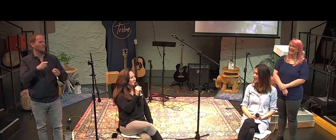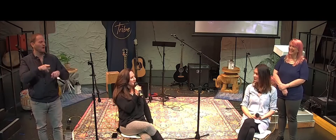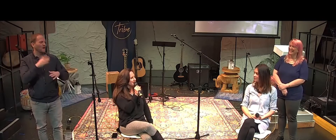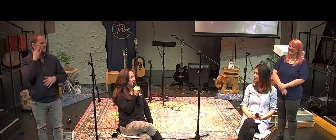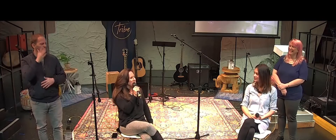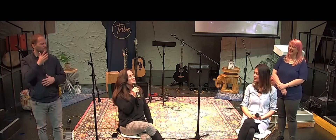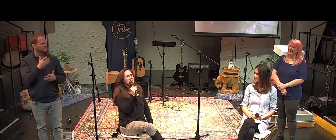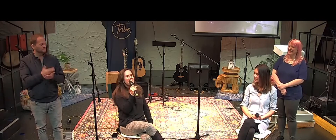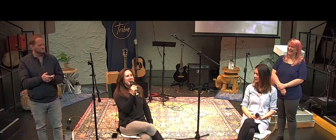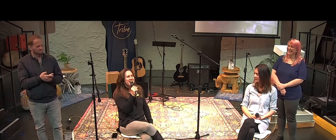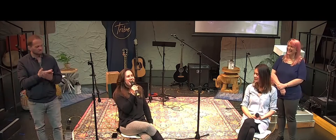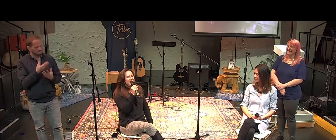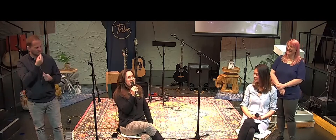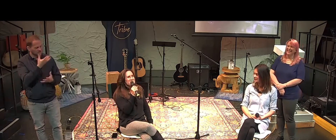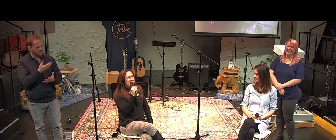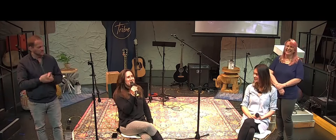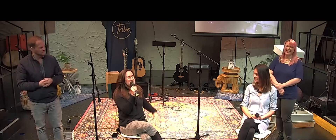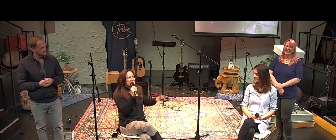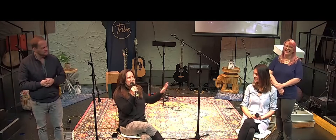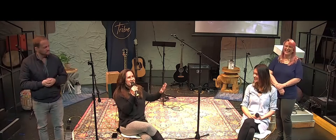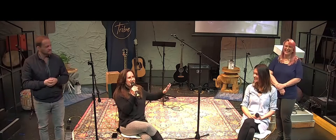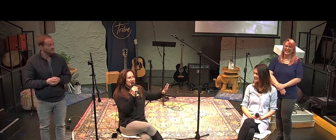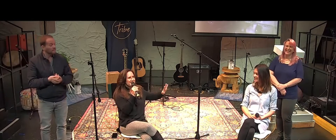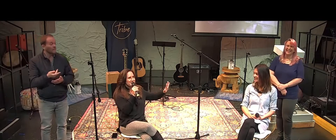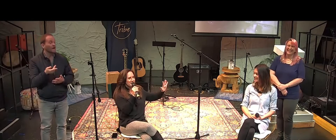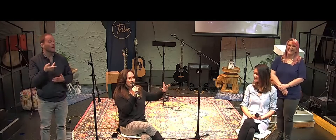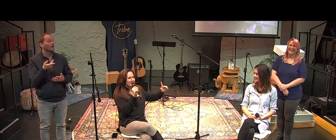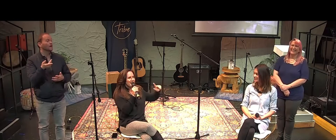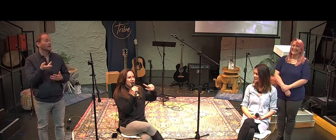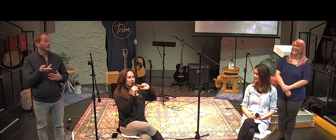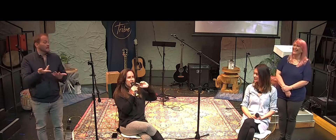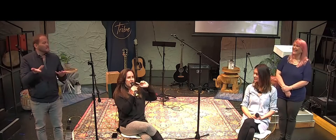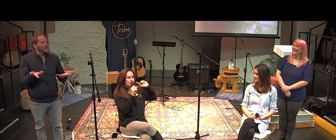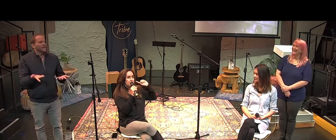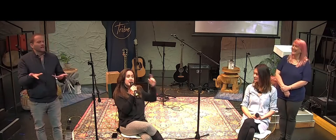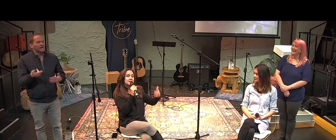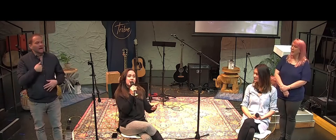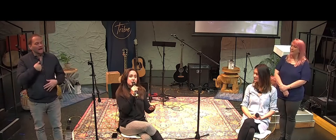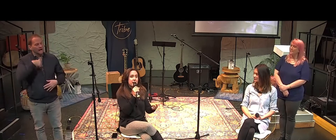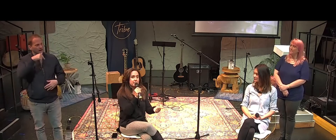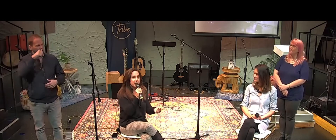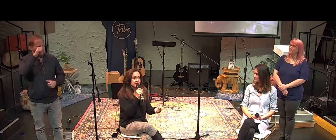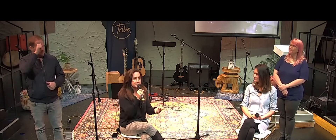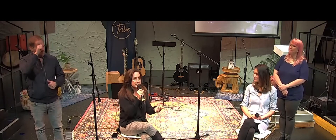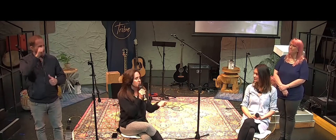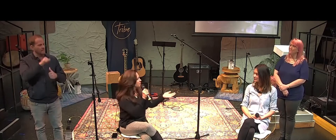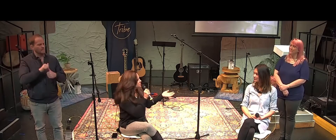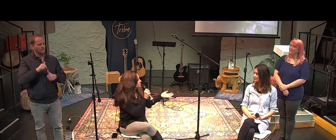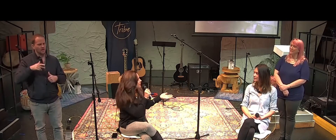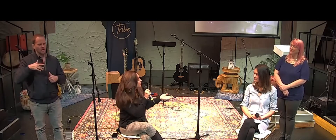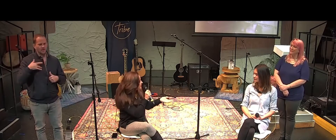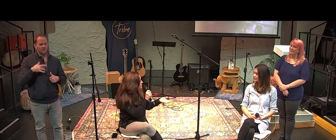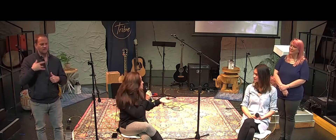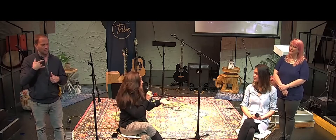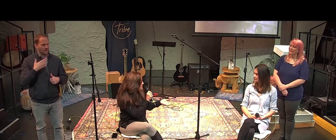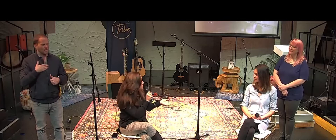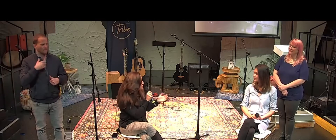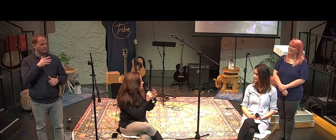it awaits you. I remember this feeling of being led by my husband, which